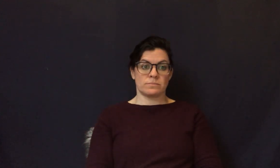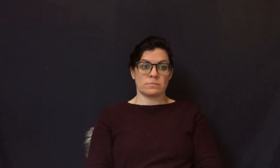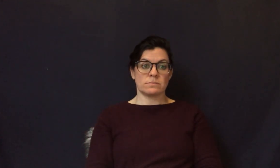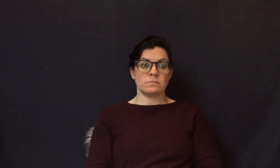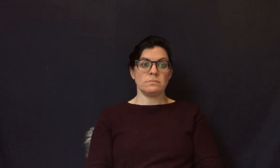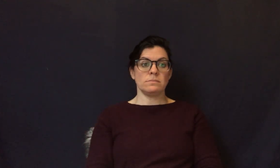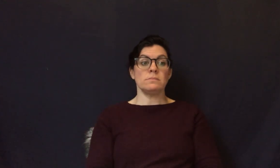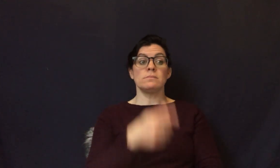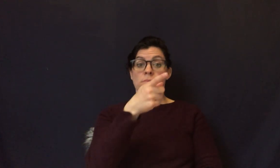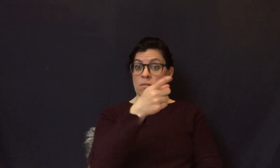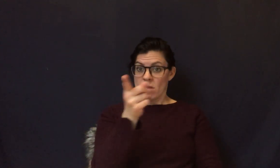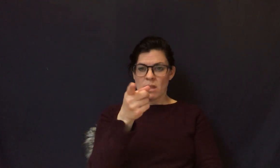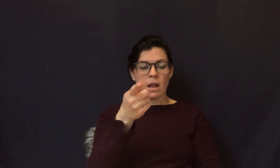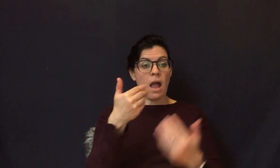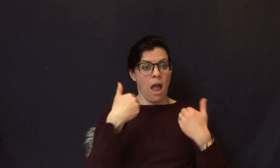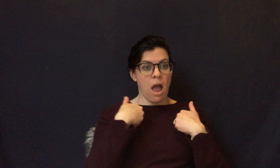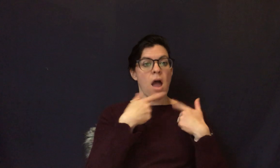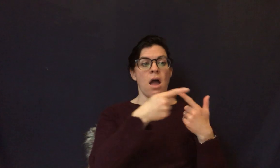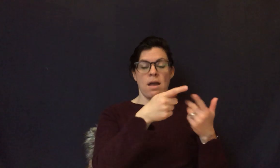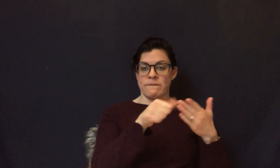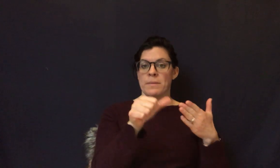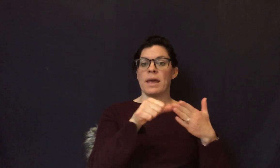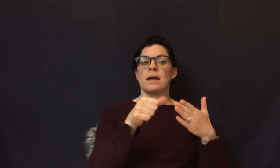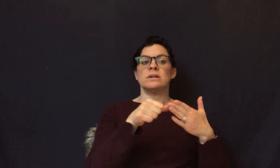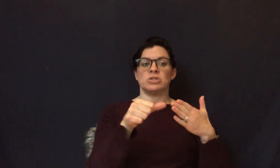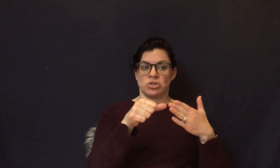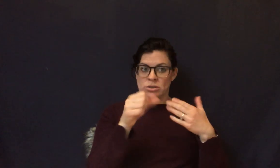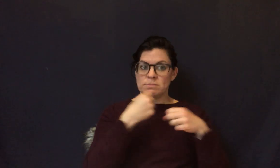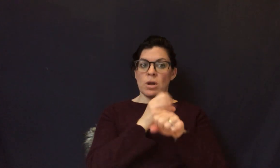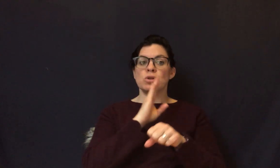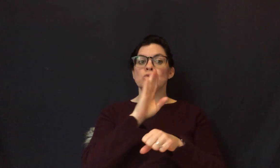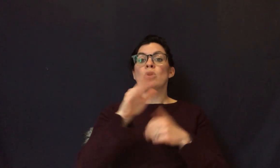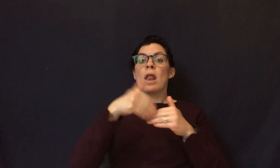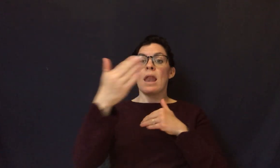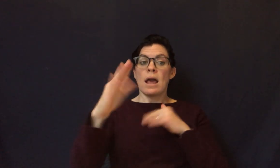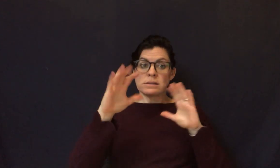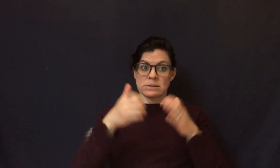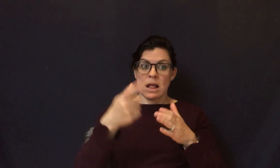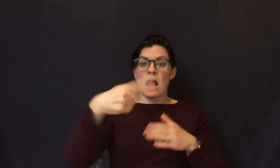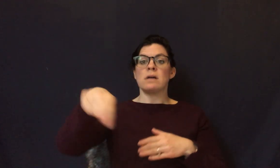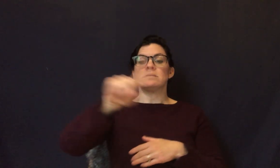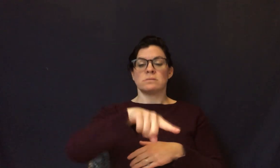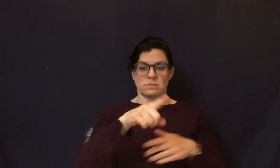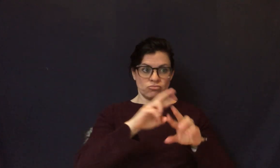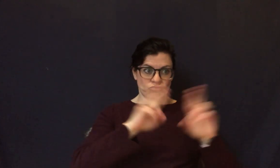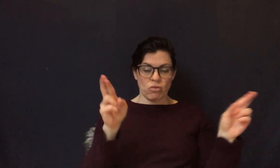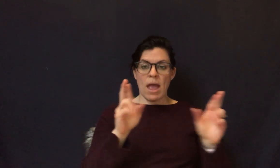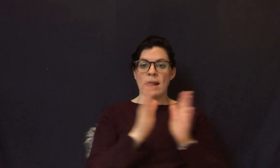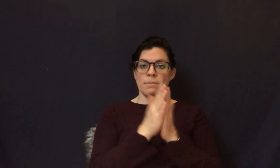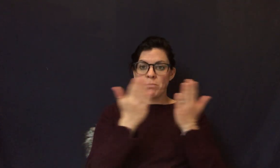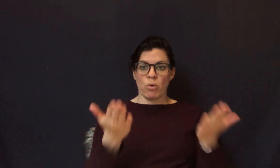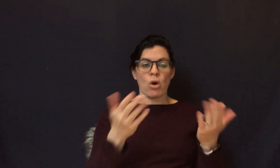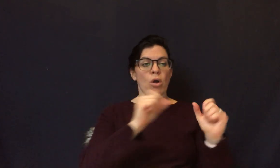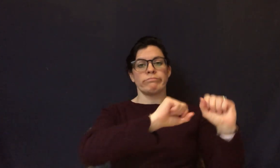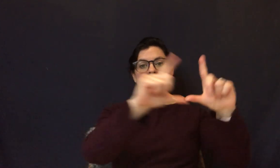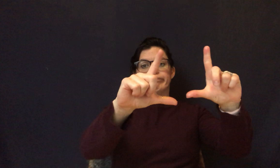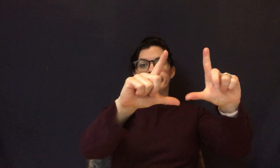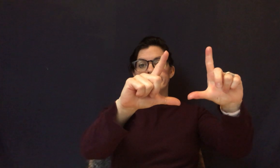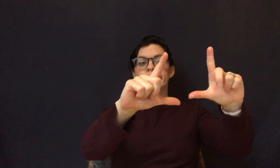because we are going to go over these questions, and I expect you to write down the answer. It's the only way you're going to remember it. Okay, you write